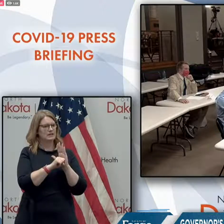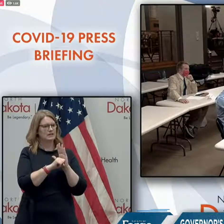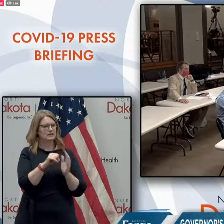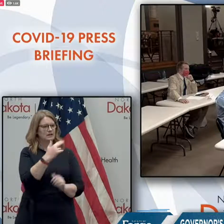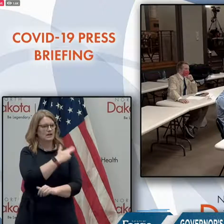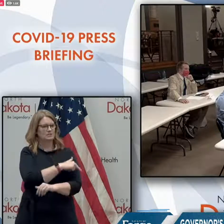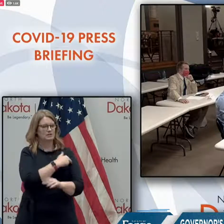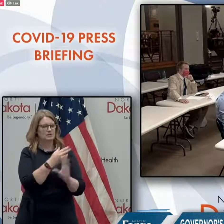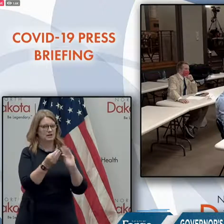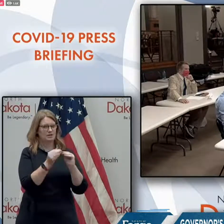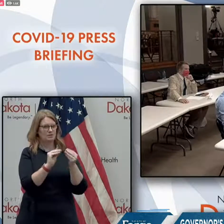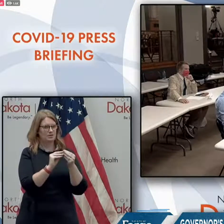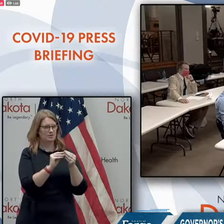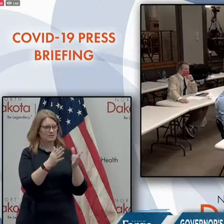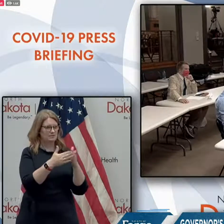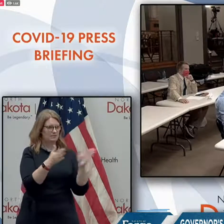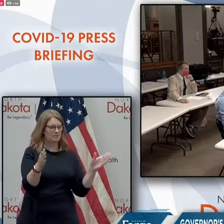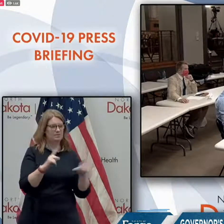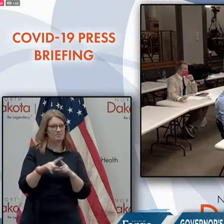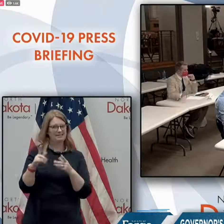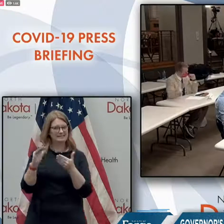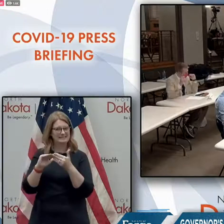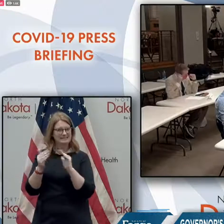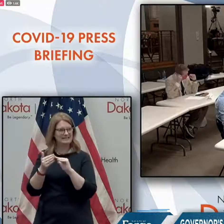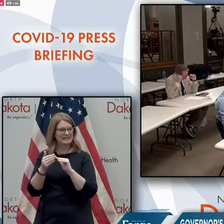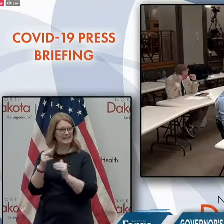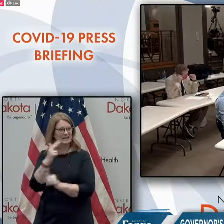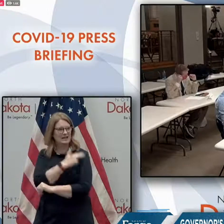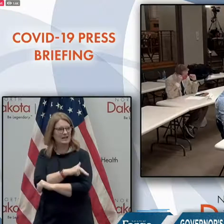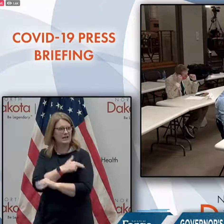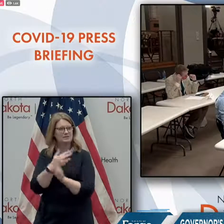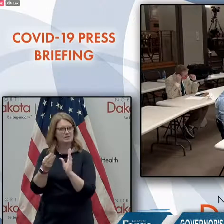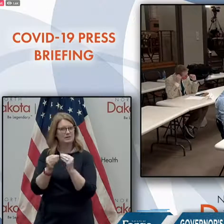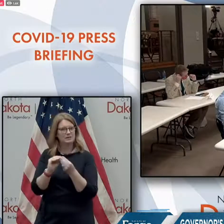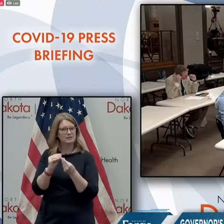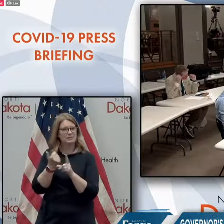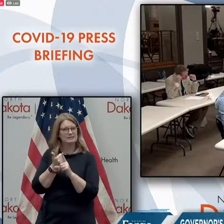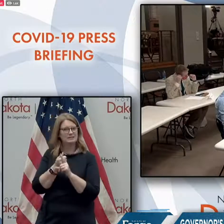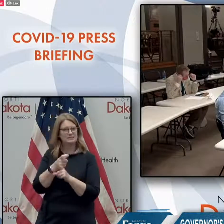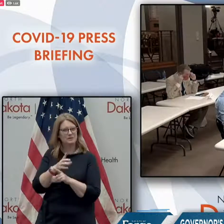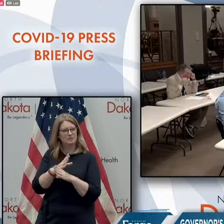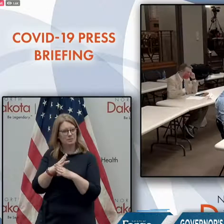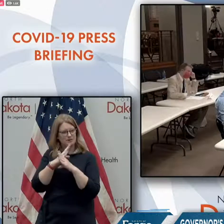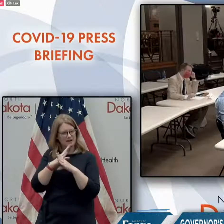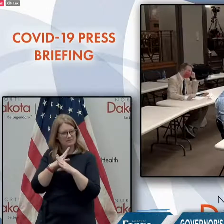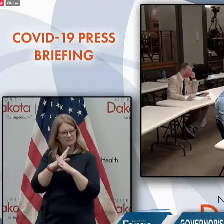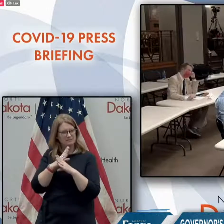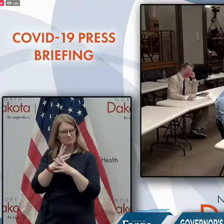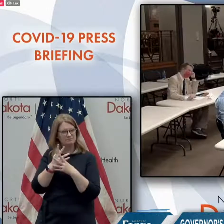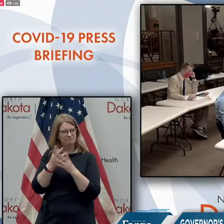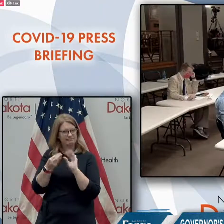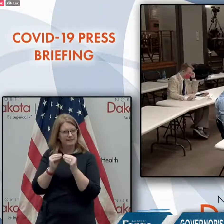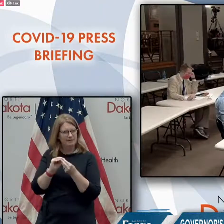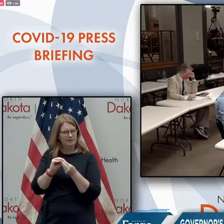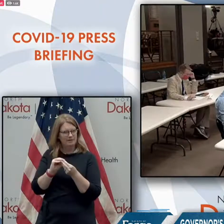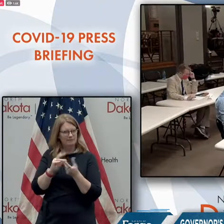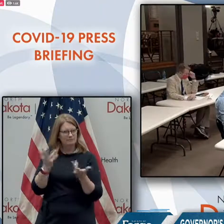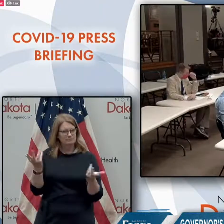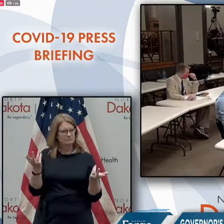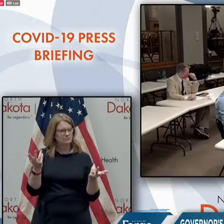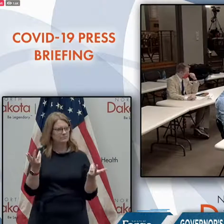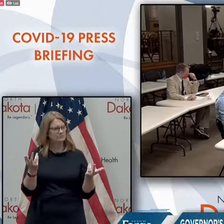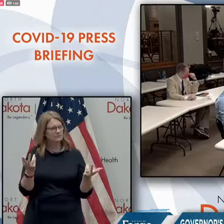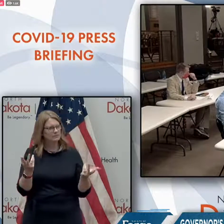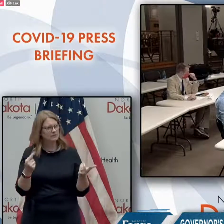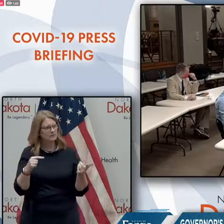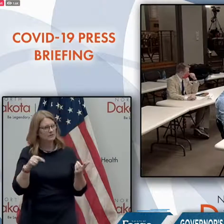the citywide hospitalization number is considered a protected disease control record? And I guess I'd just point out that you've said